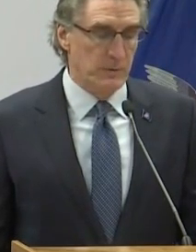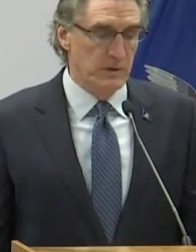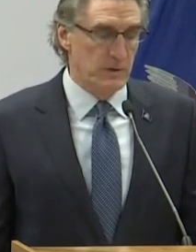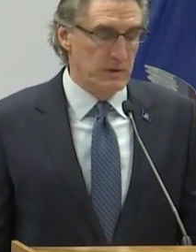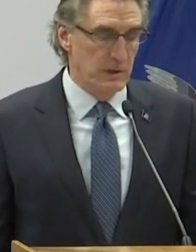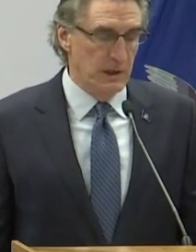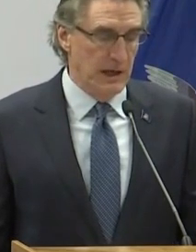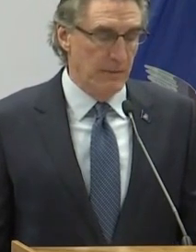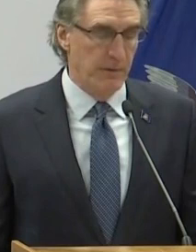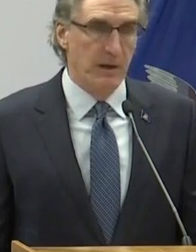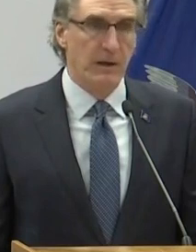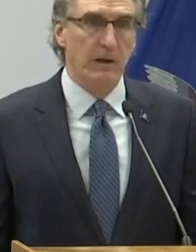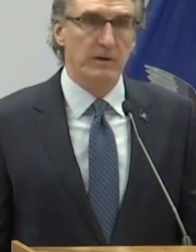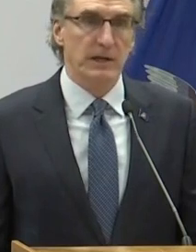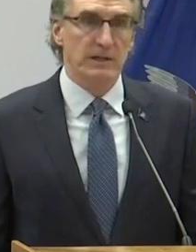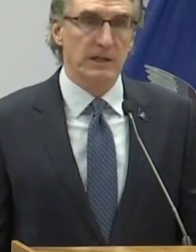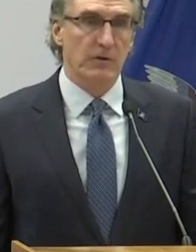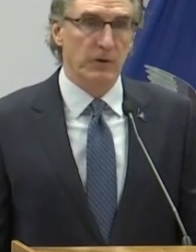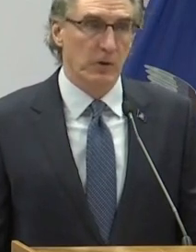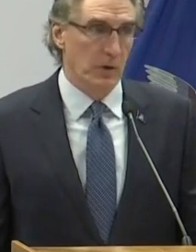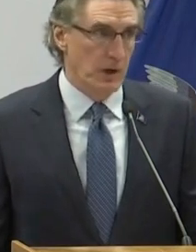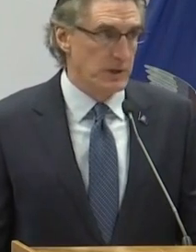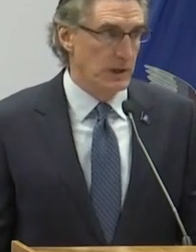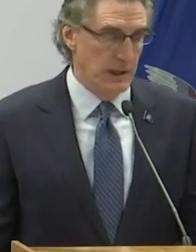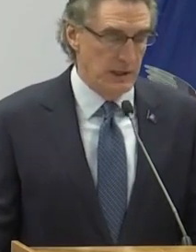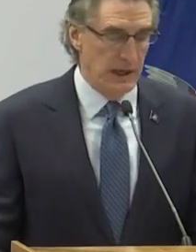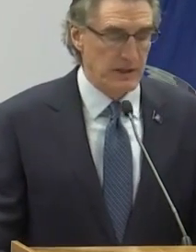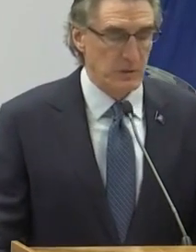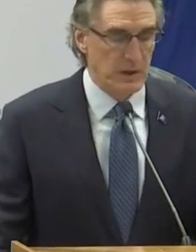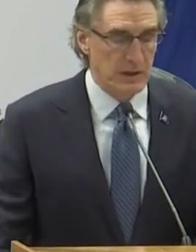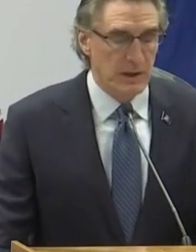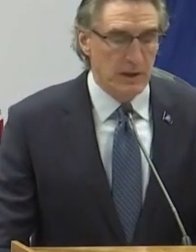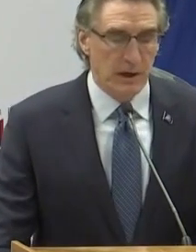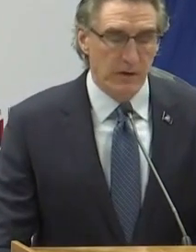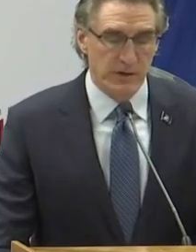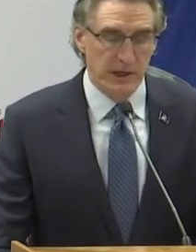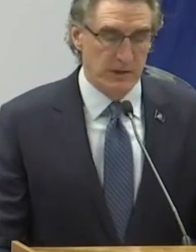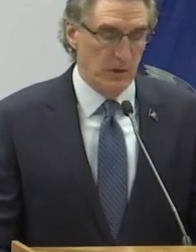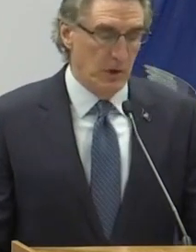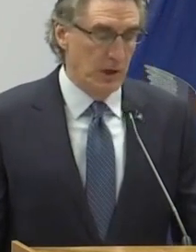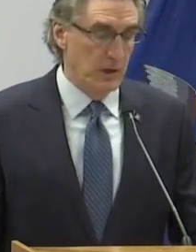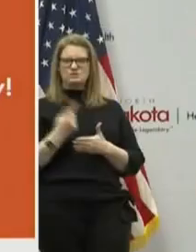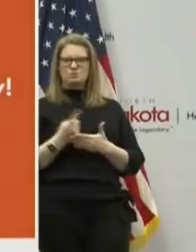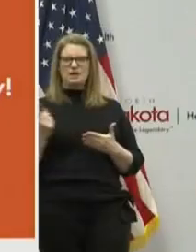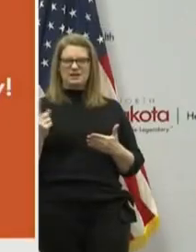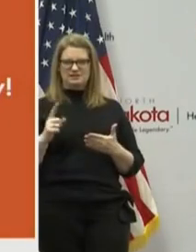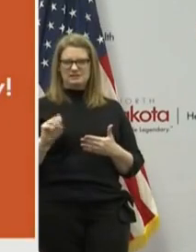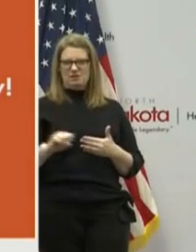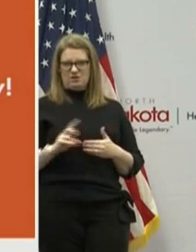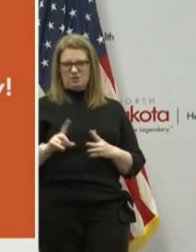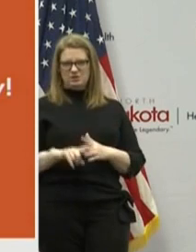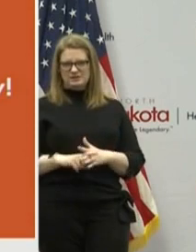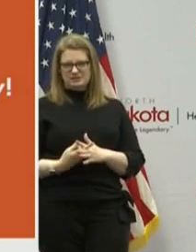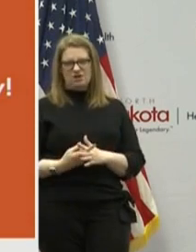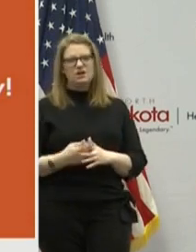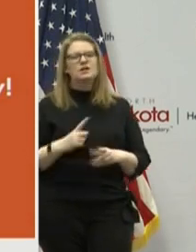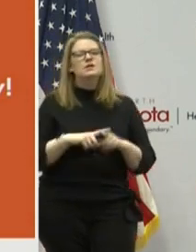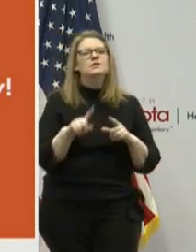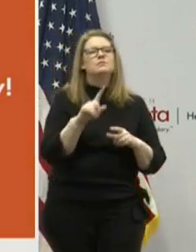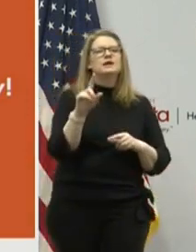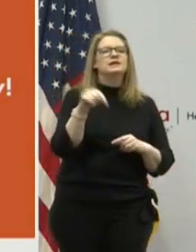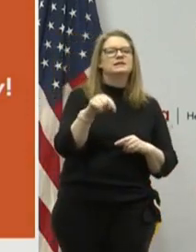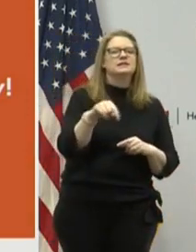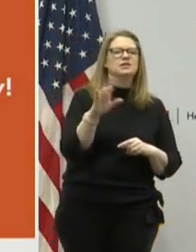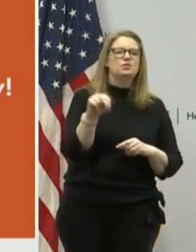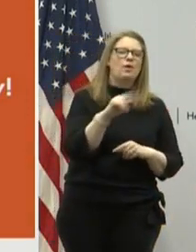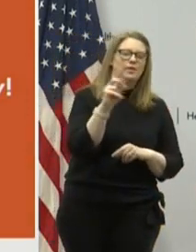16,000 participants using the app, and I understand South Dakota launched it late last week. Other states are looking at using it but even if it's just here in